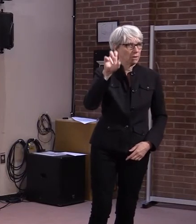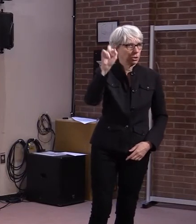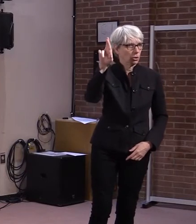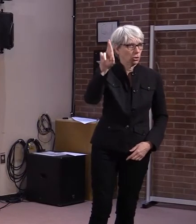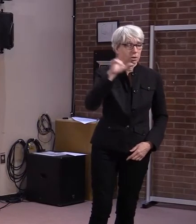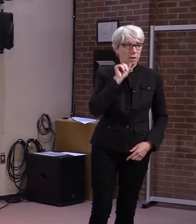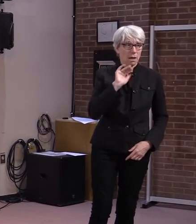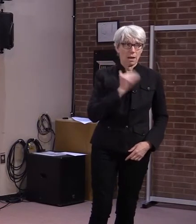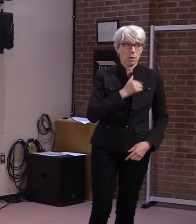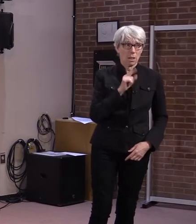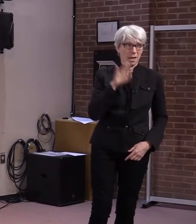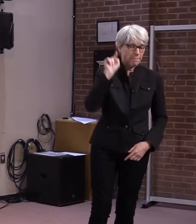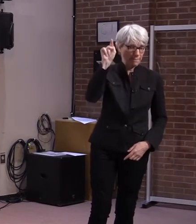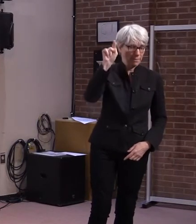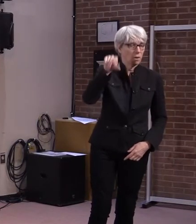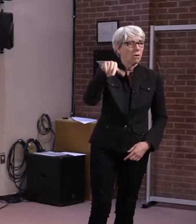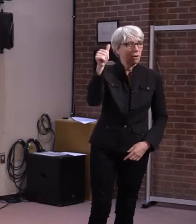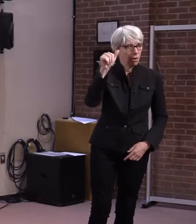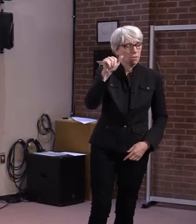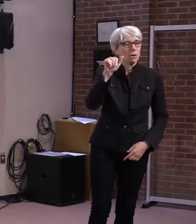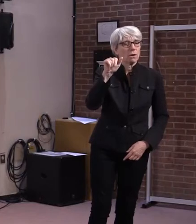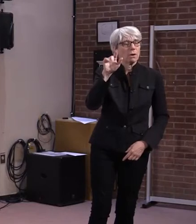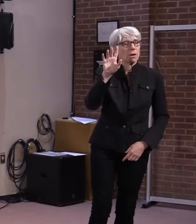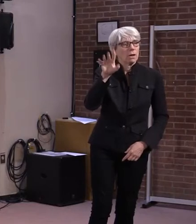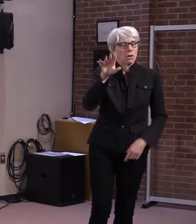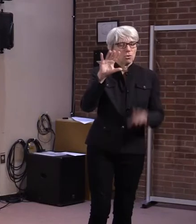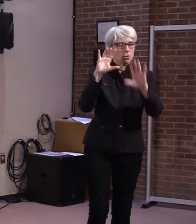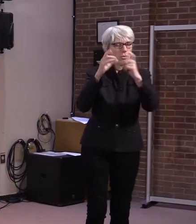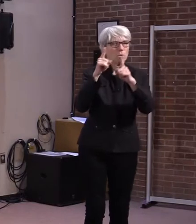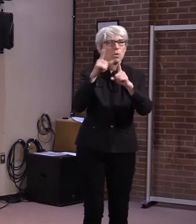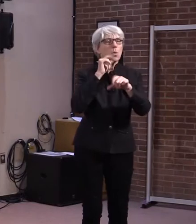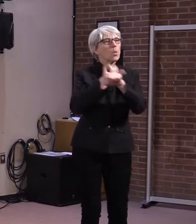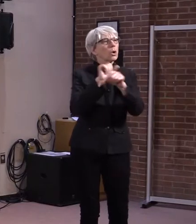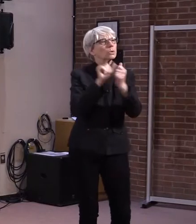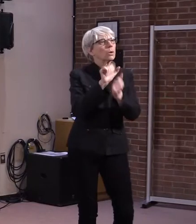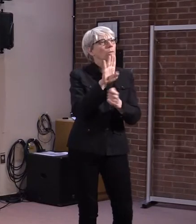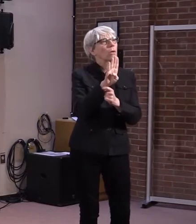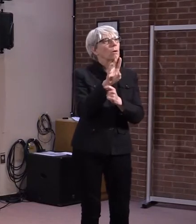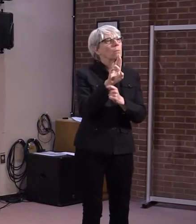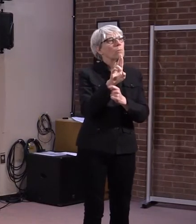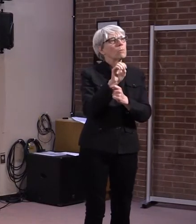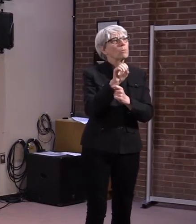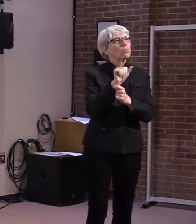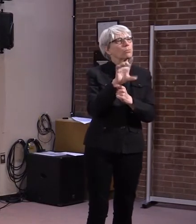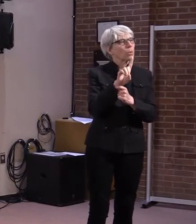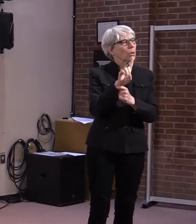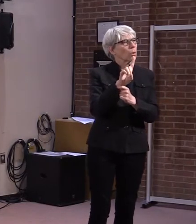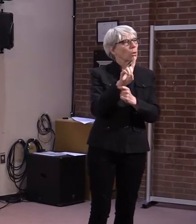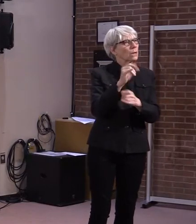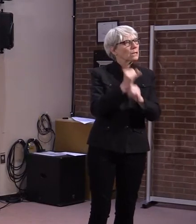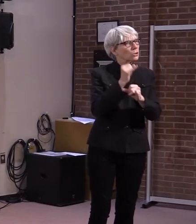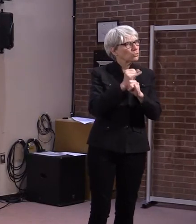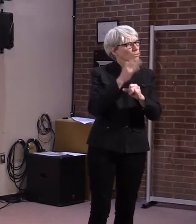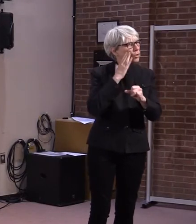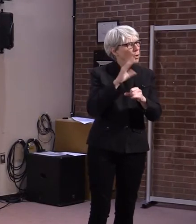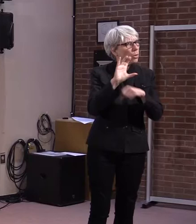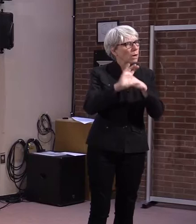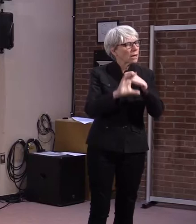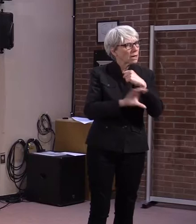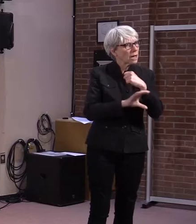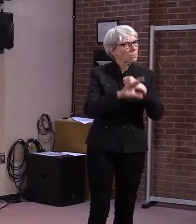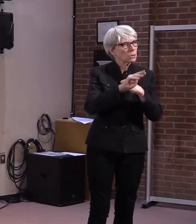LK, provides services to Broad Institute, a main processing lab in